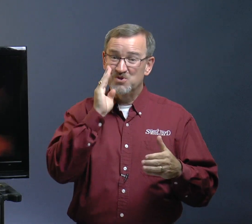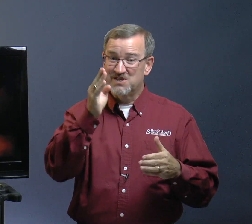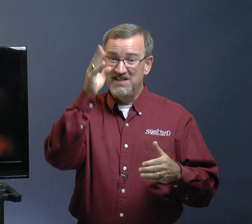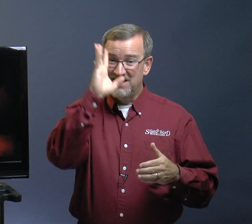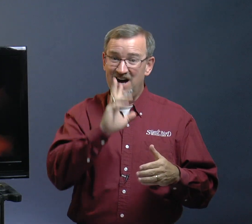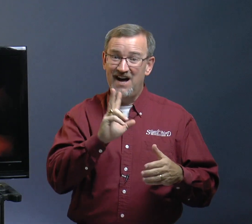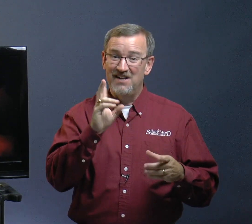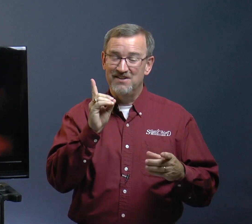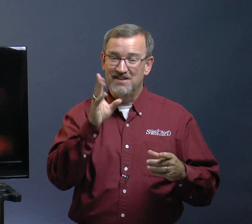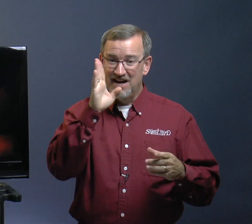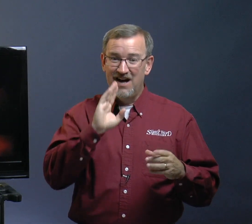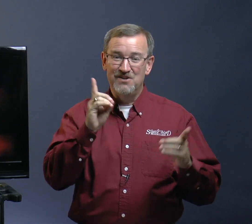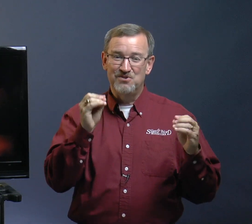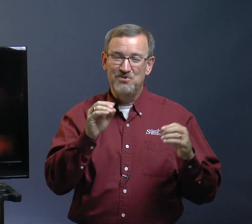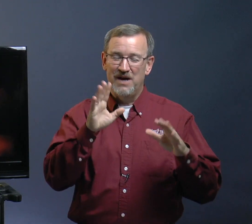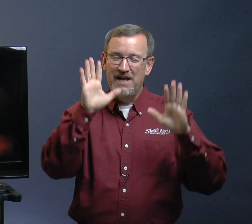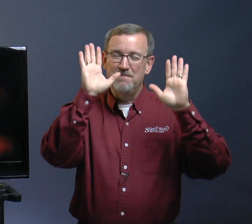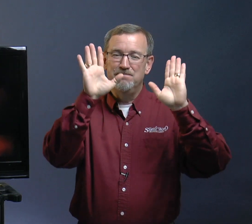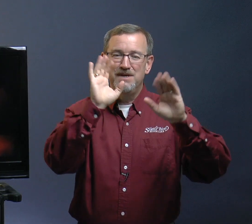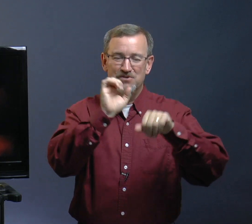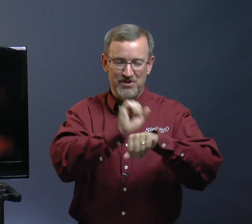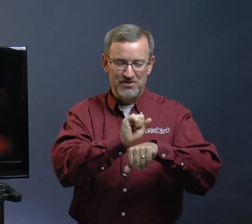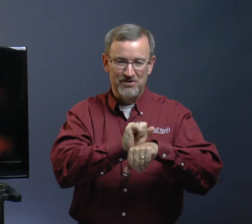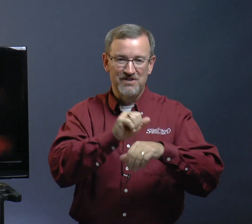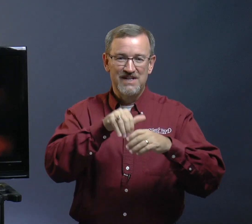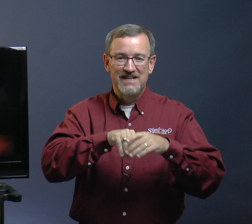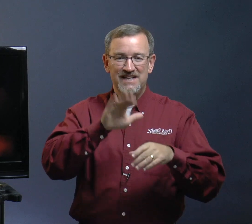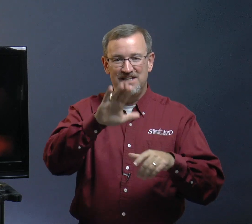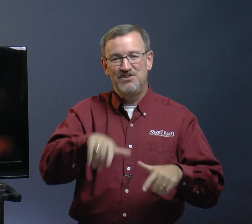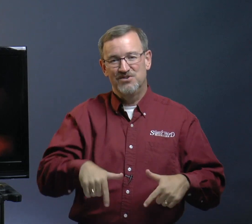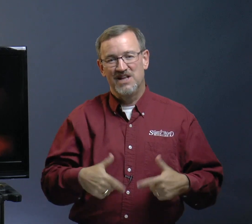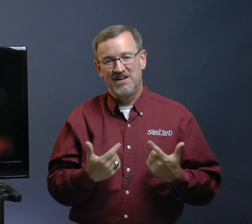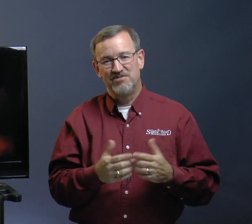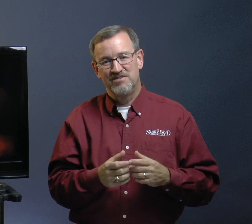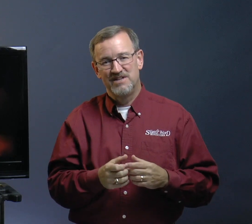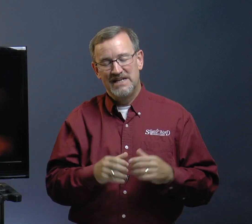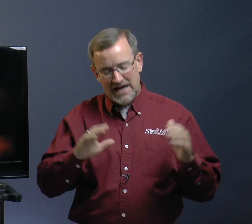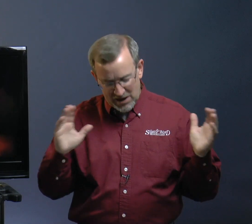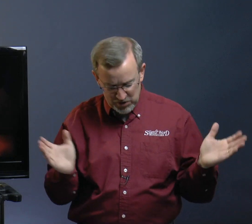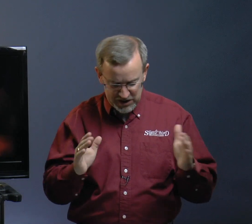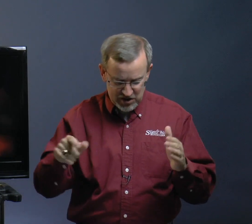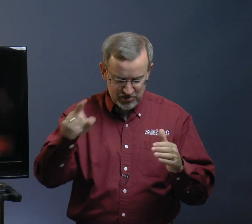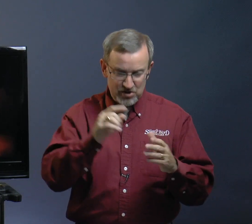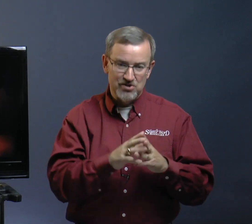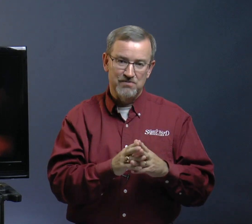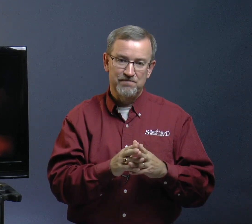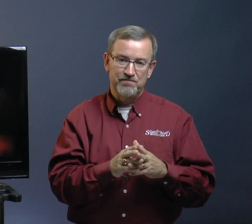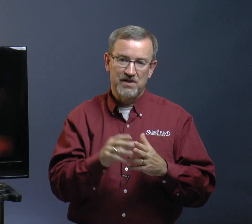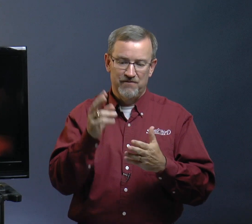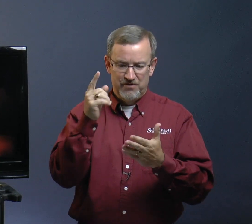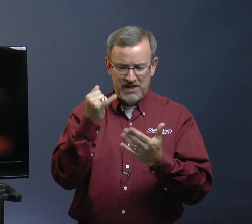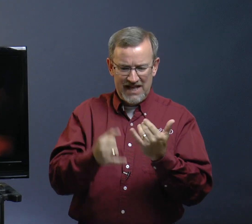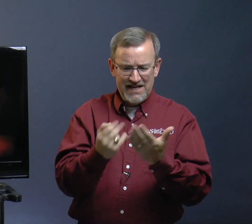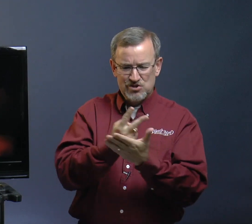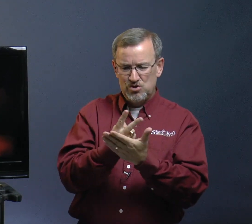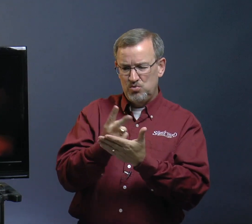see God do a miracle in your life. I want to encourage you. For the last